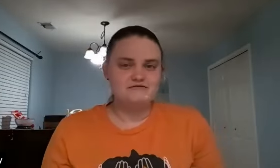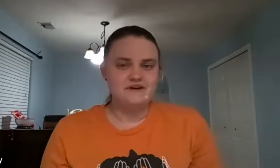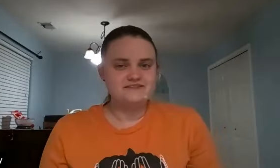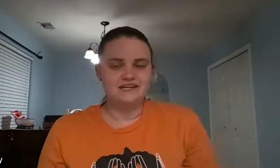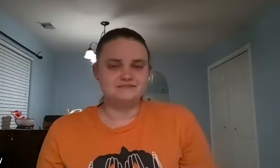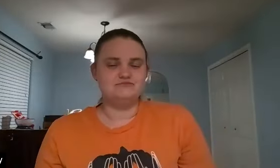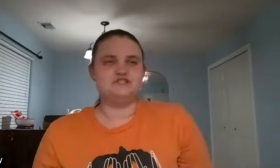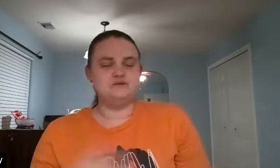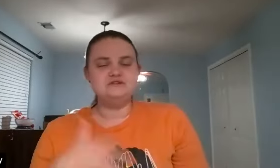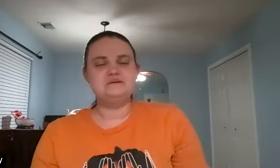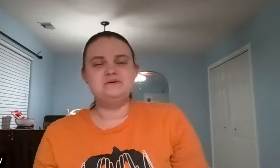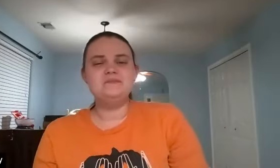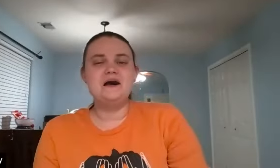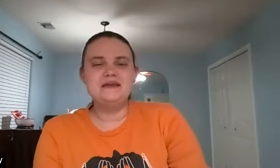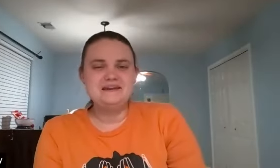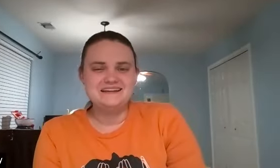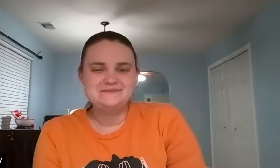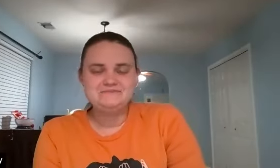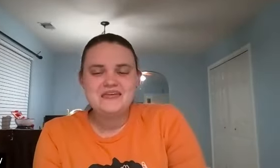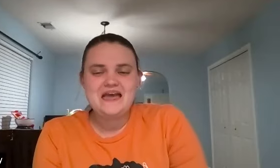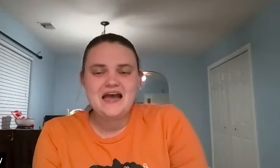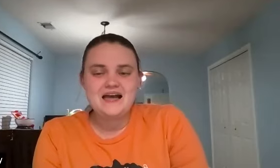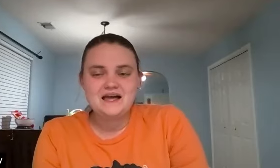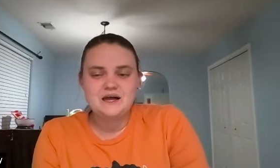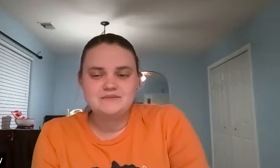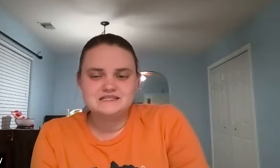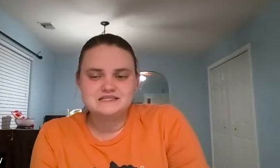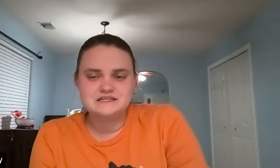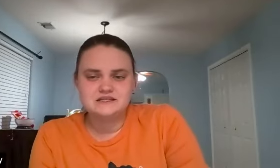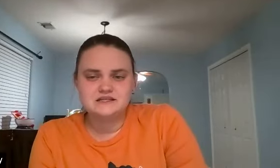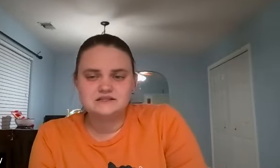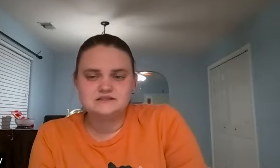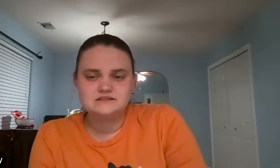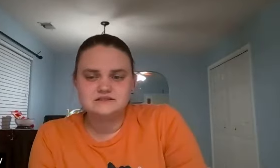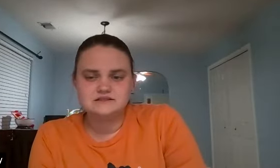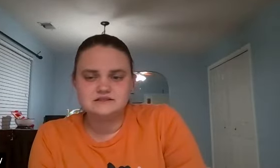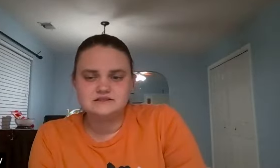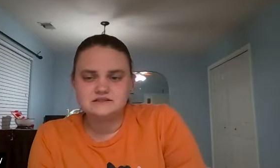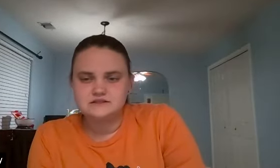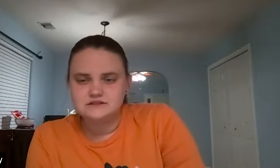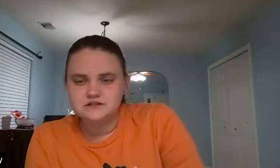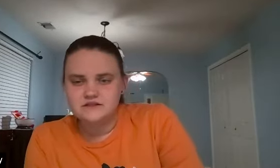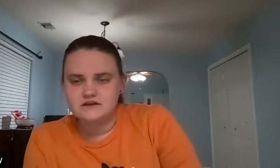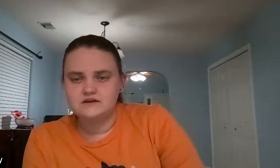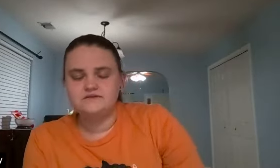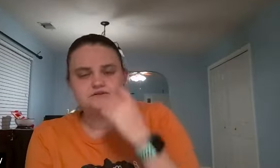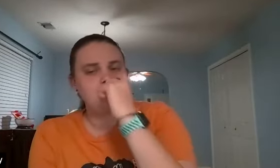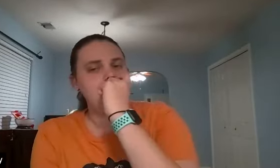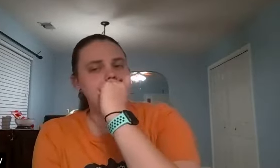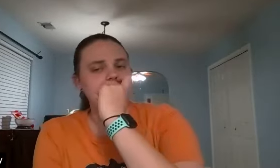5 seconds and just one of those people. Anyways, let's see. Trying to think of if there's one more. I feel